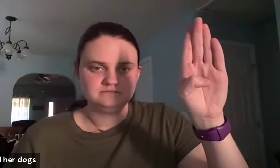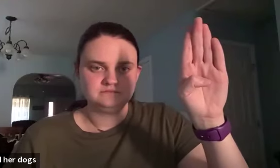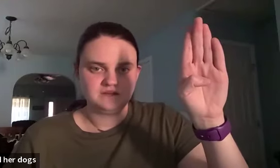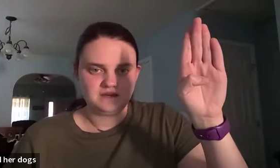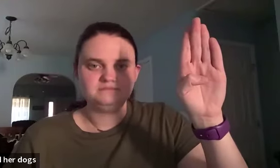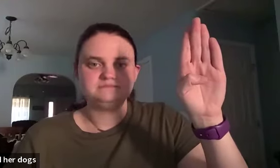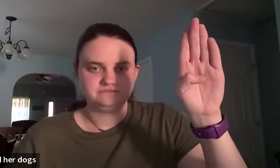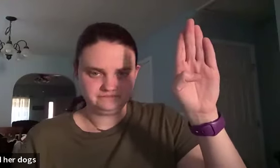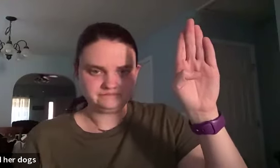Okay.